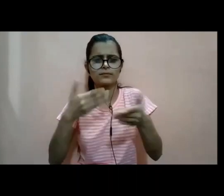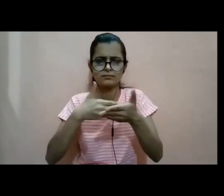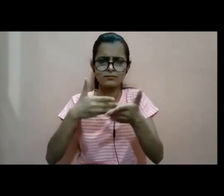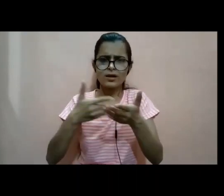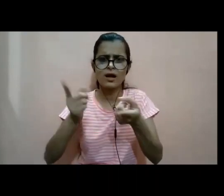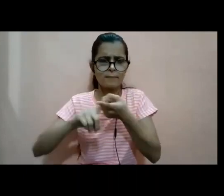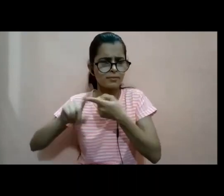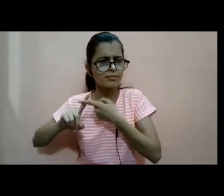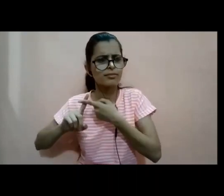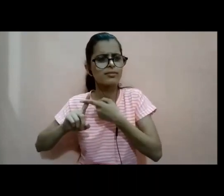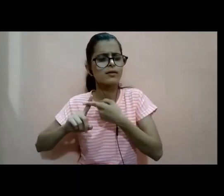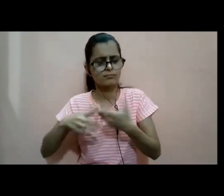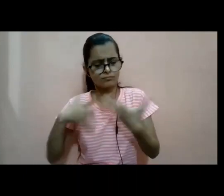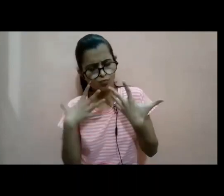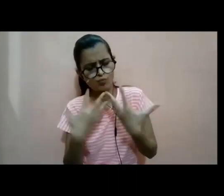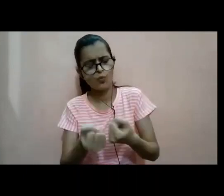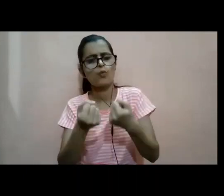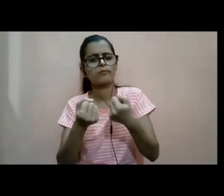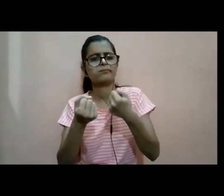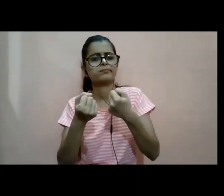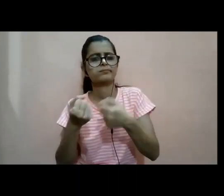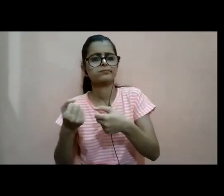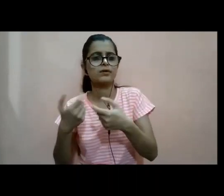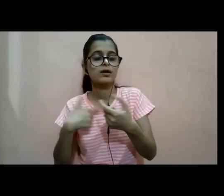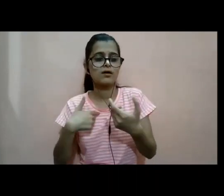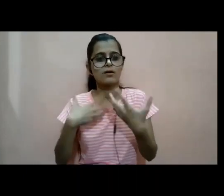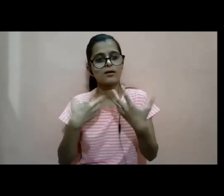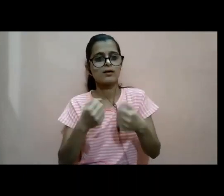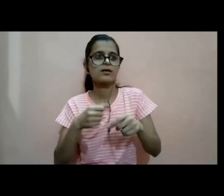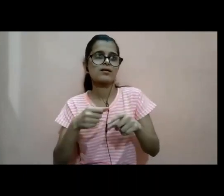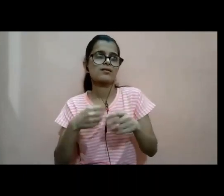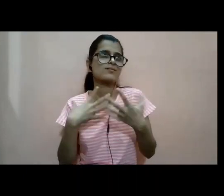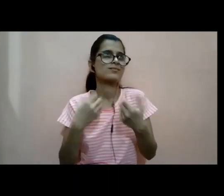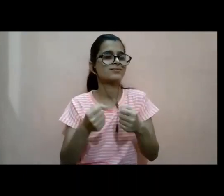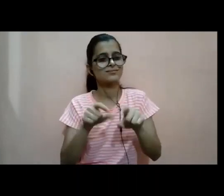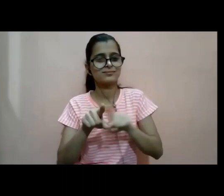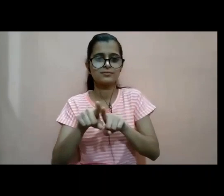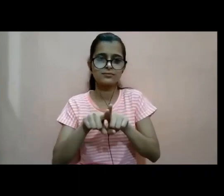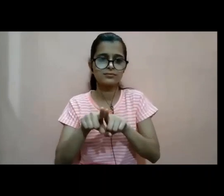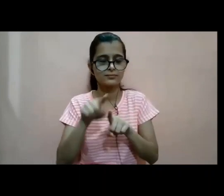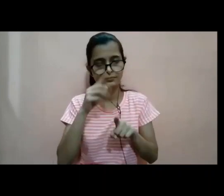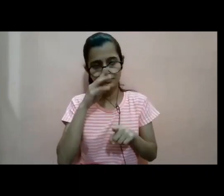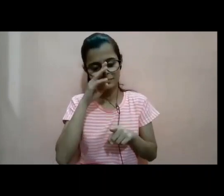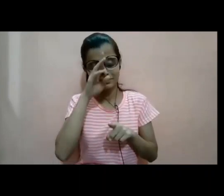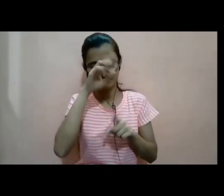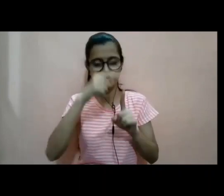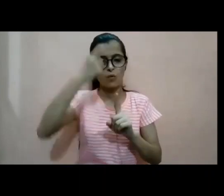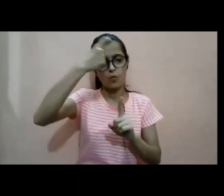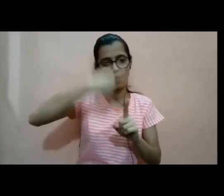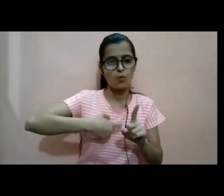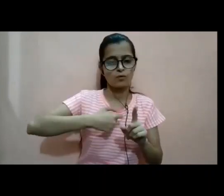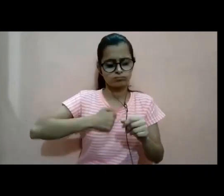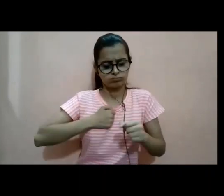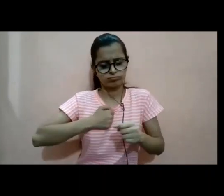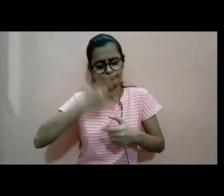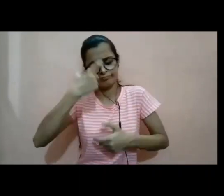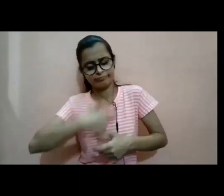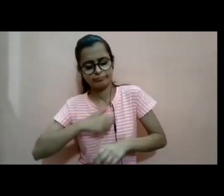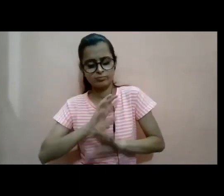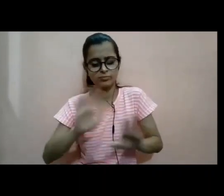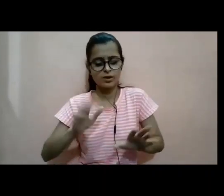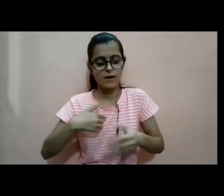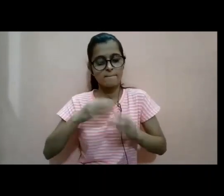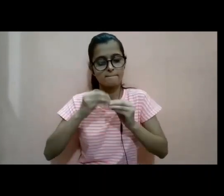desire. If we find that our turn to desire is taking us down some very individualistic or